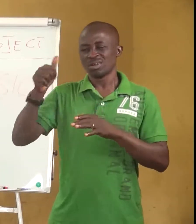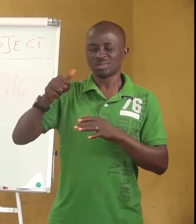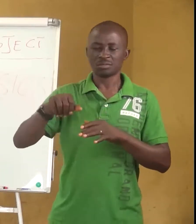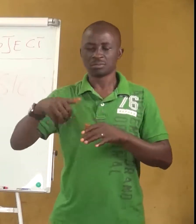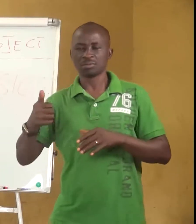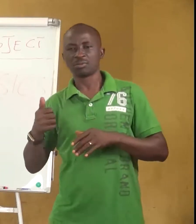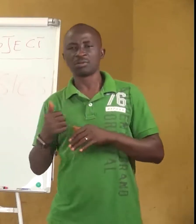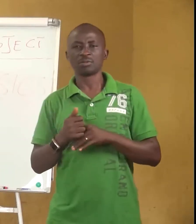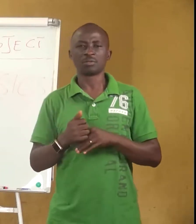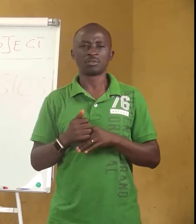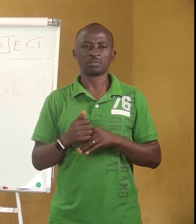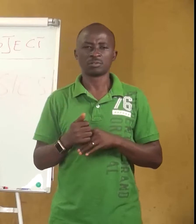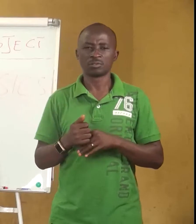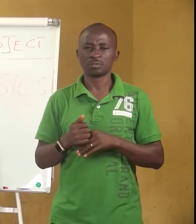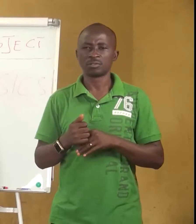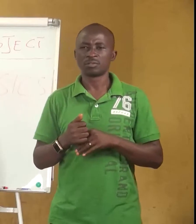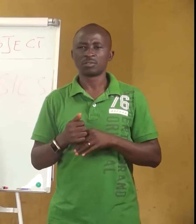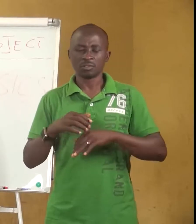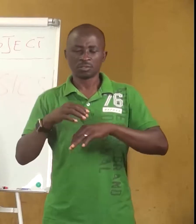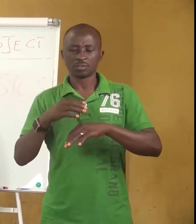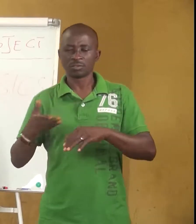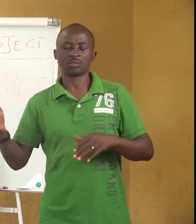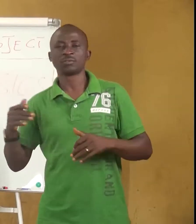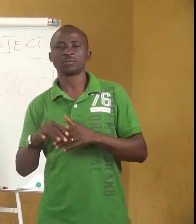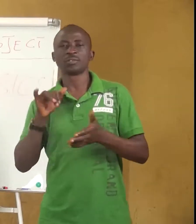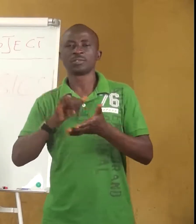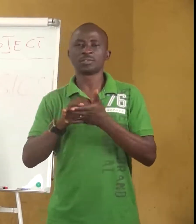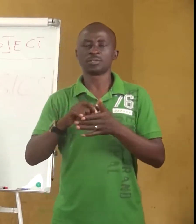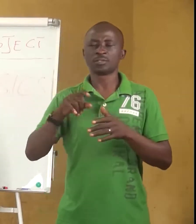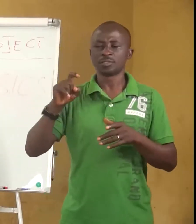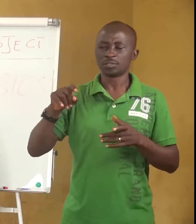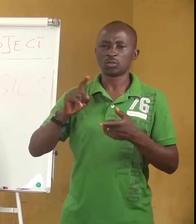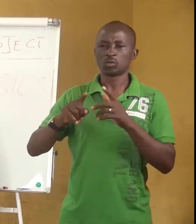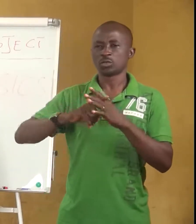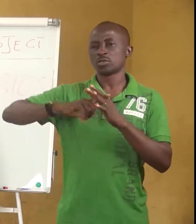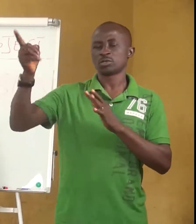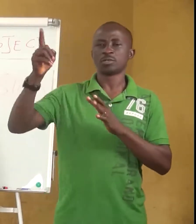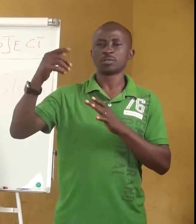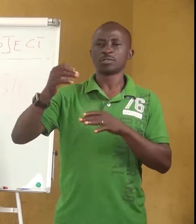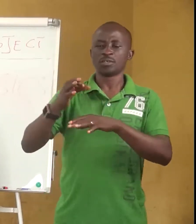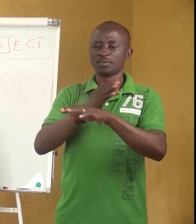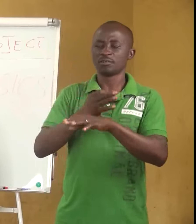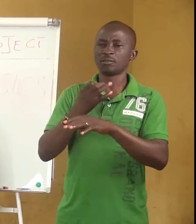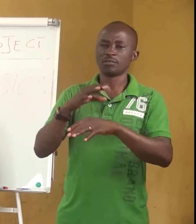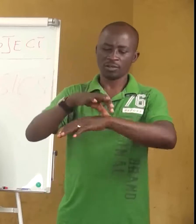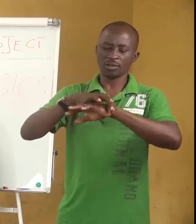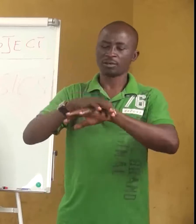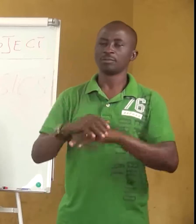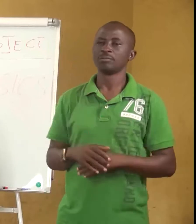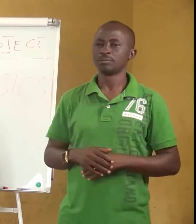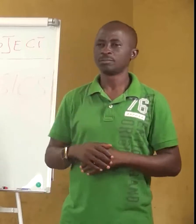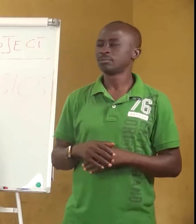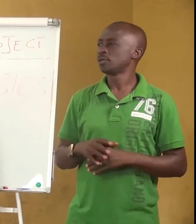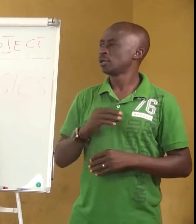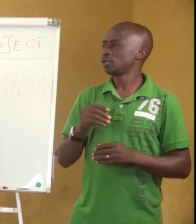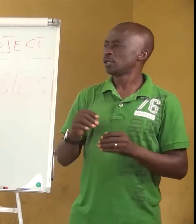other planetary object that it needed to escape the field of the Earth. And he went